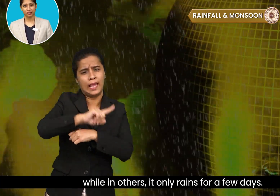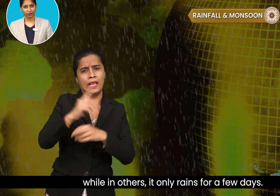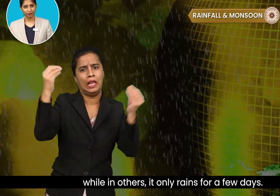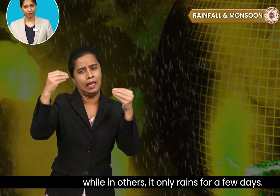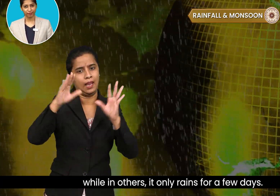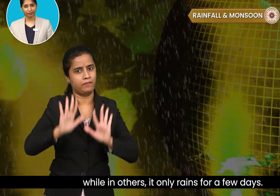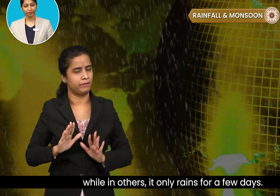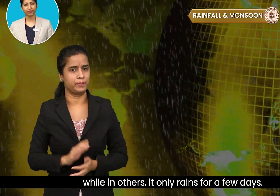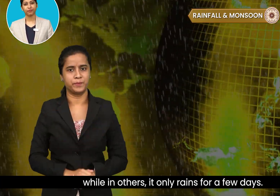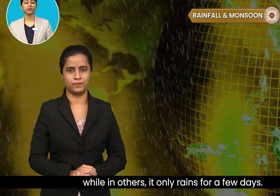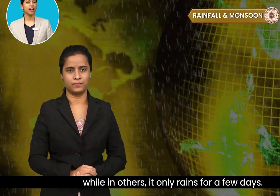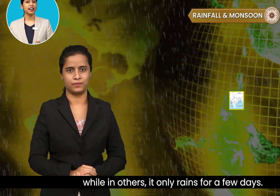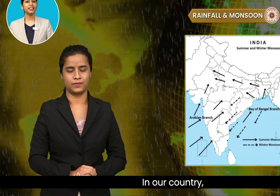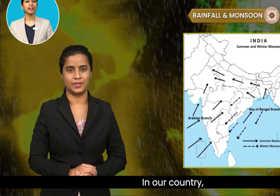days.